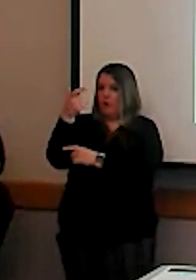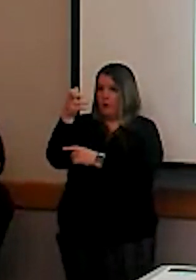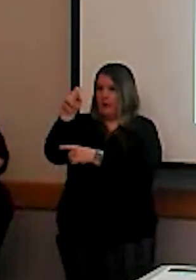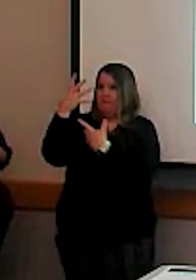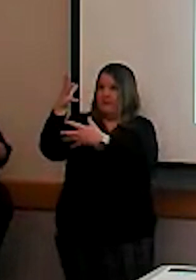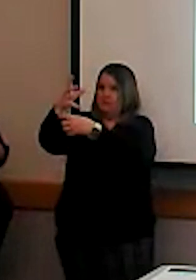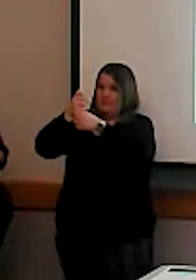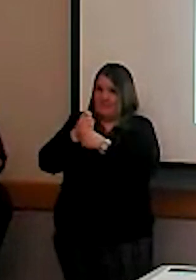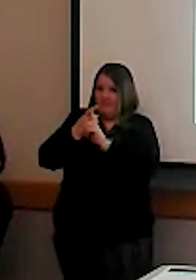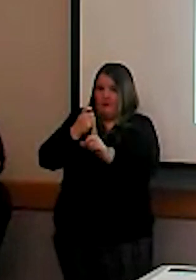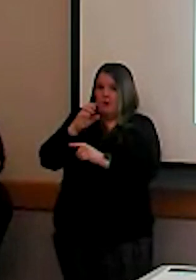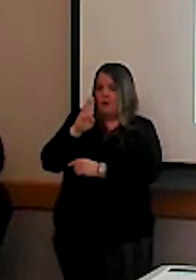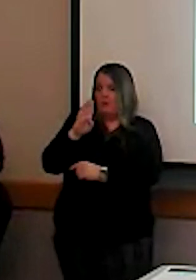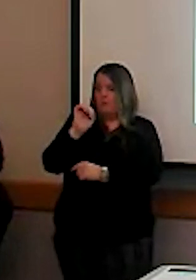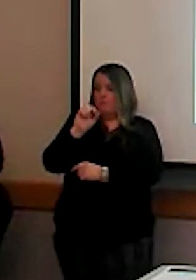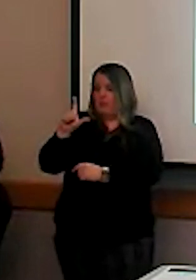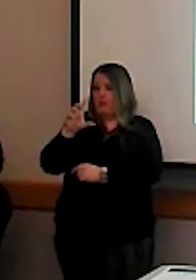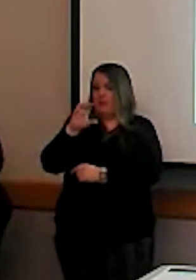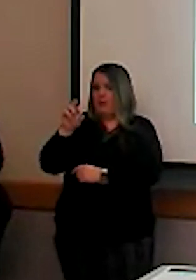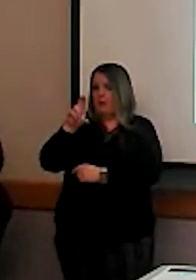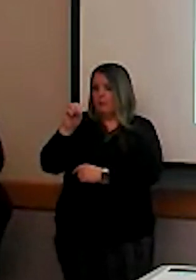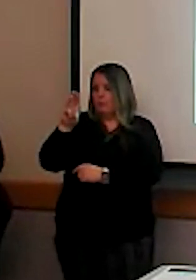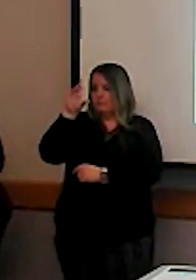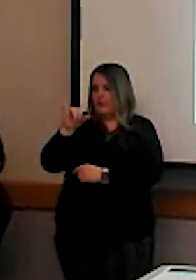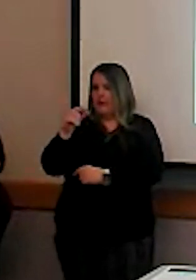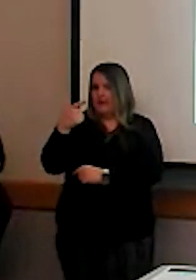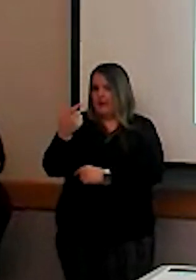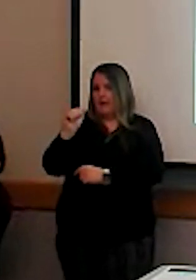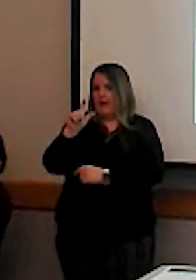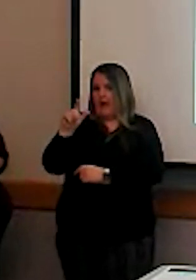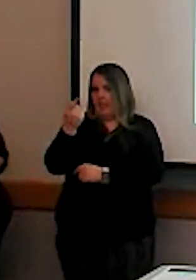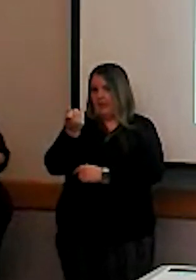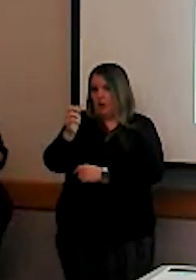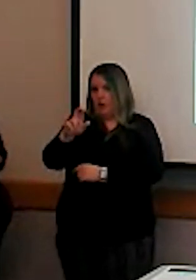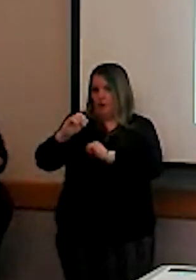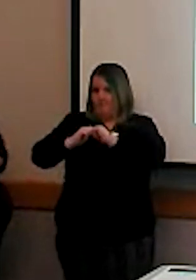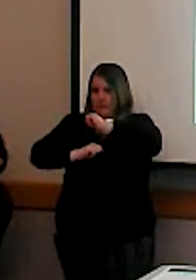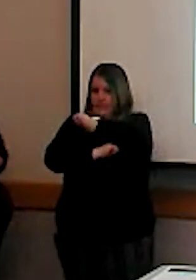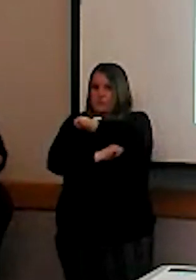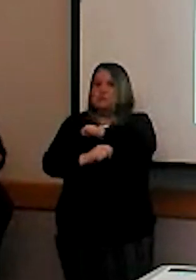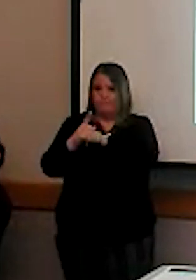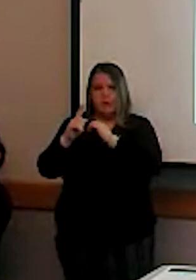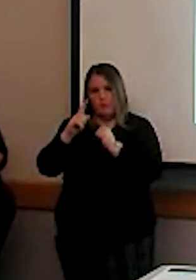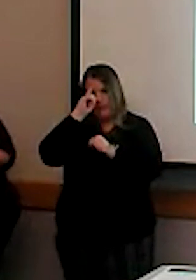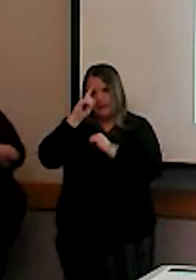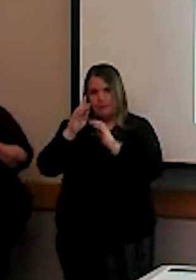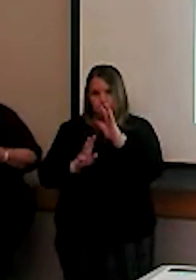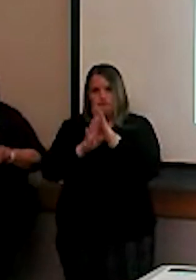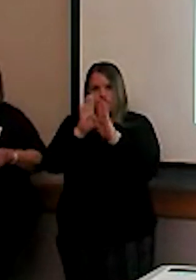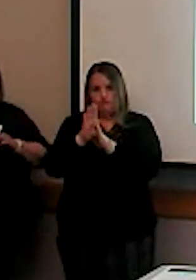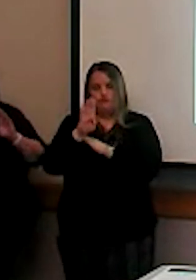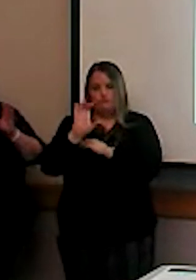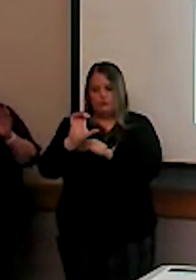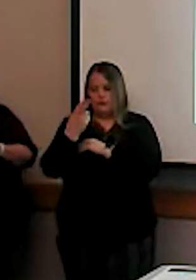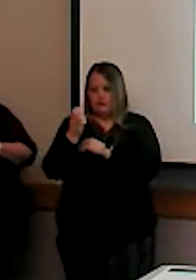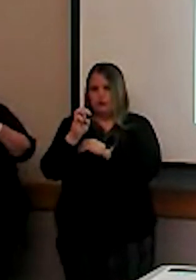Gallagher Foundation, and CHEW was created. So some of the goals of CHEW are to provide